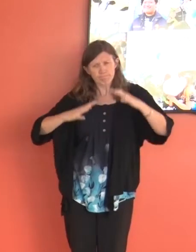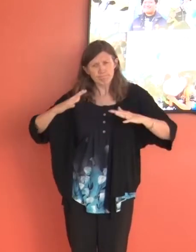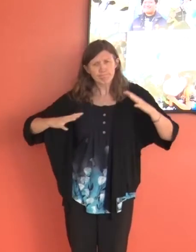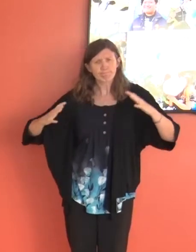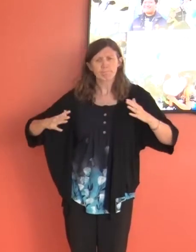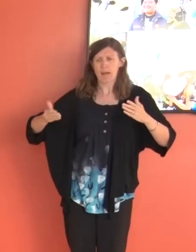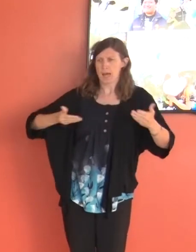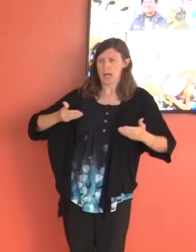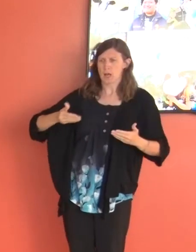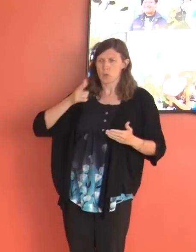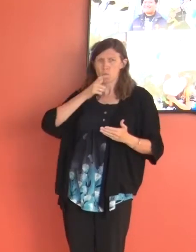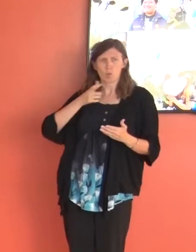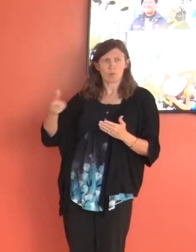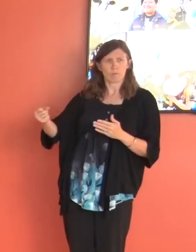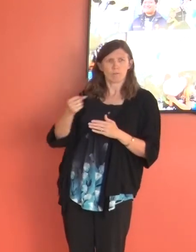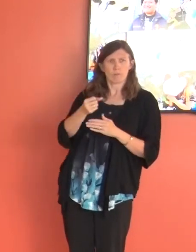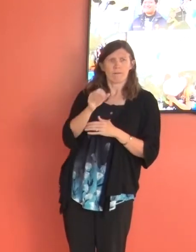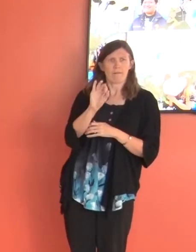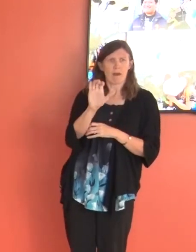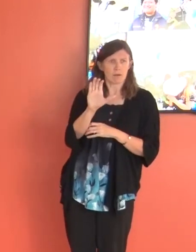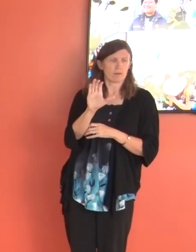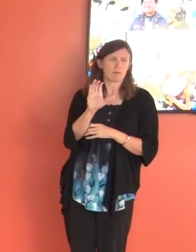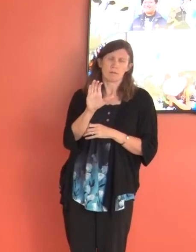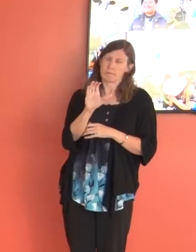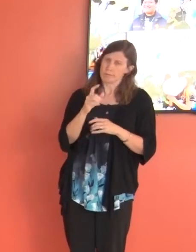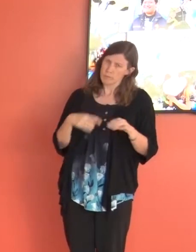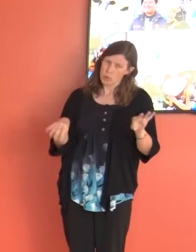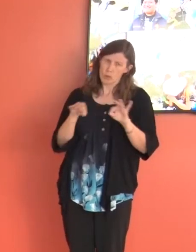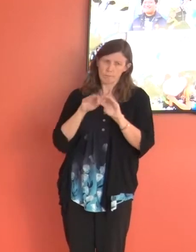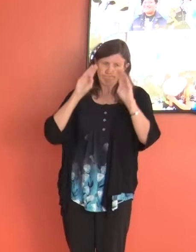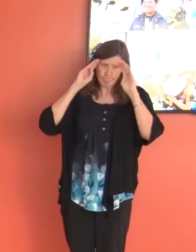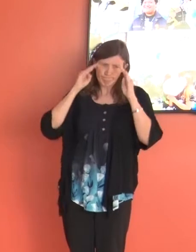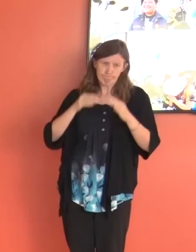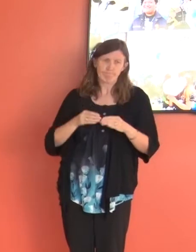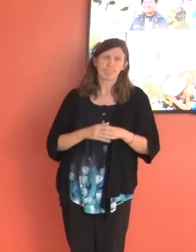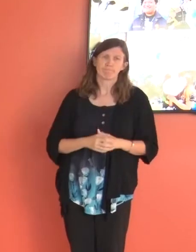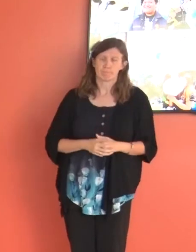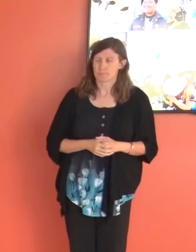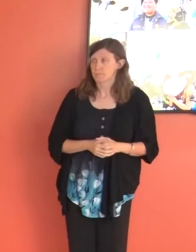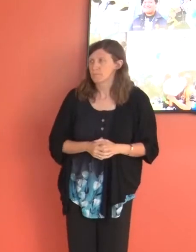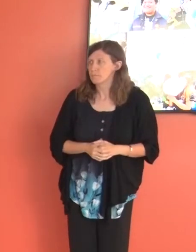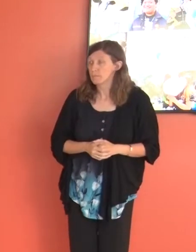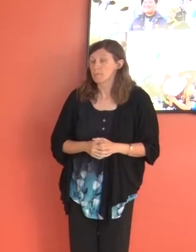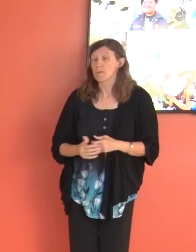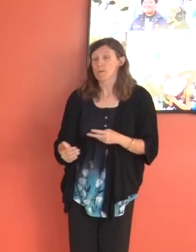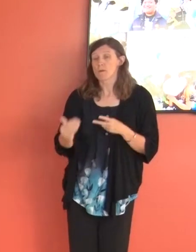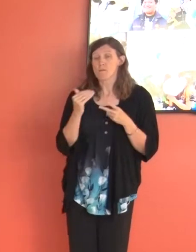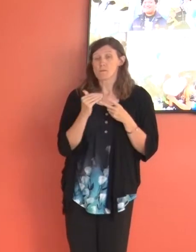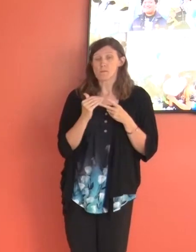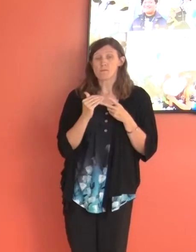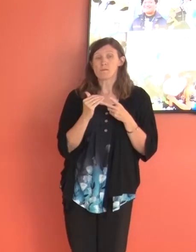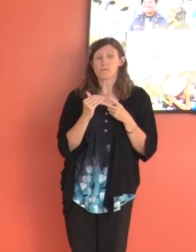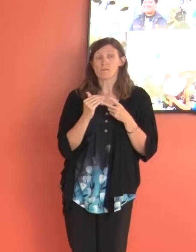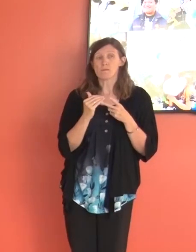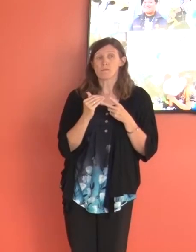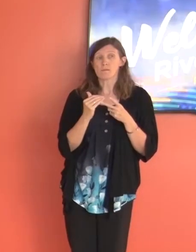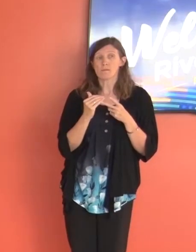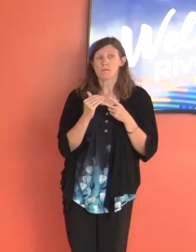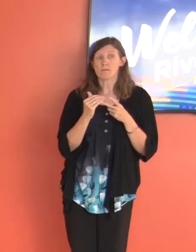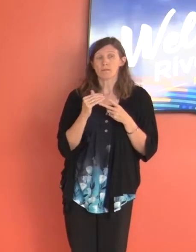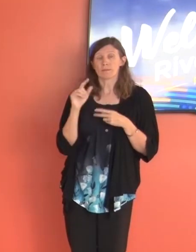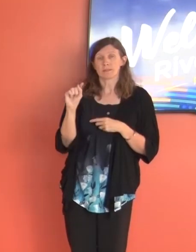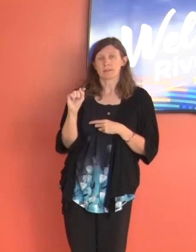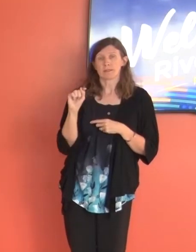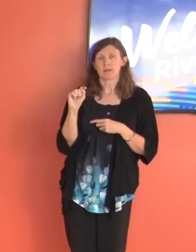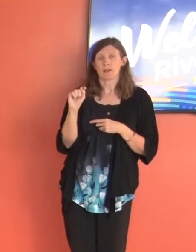of our faculty. So that's gonna be a key tenet, an area that we will continue to focus on. Another area is expanding our